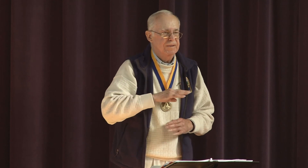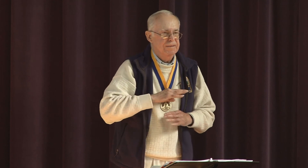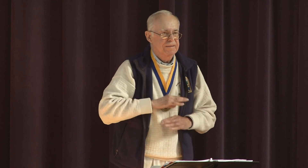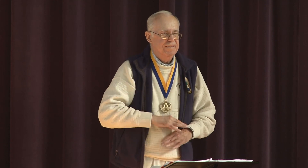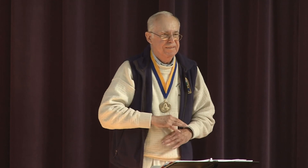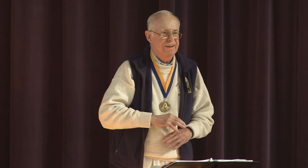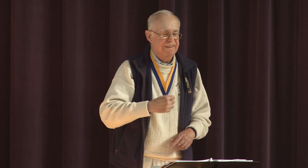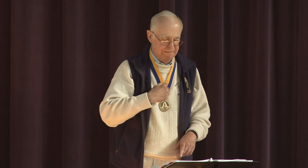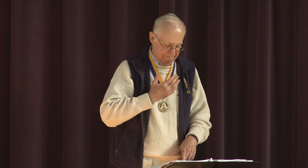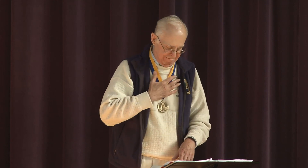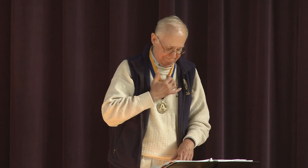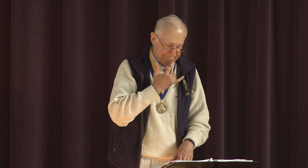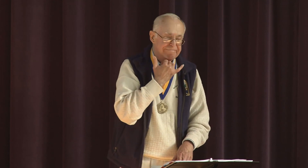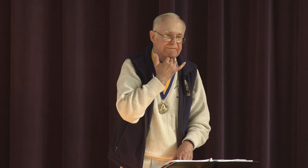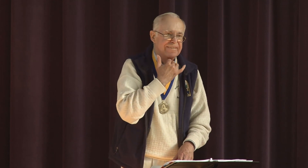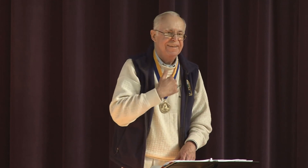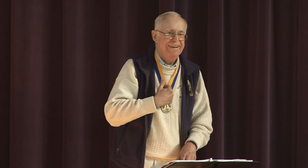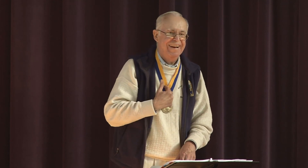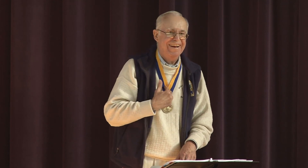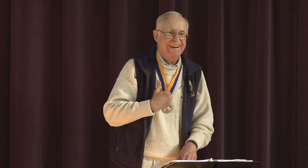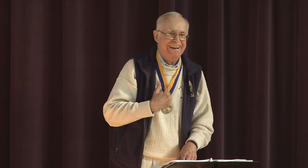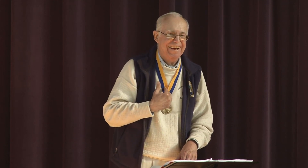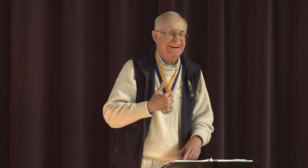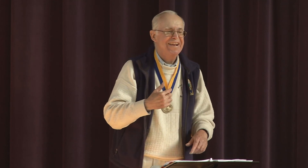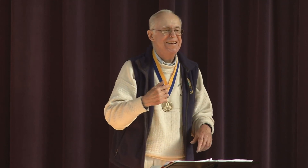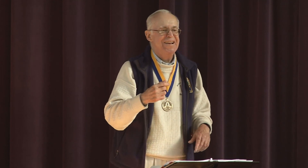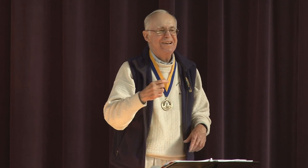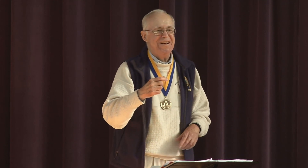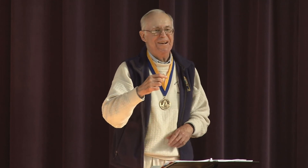for telling us that number being 92.